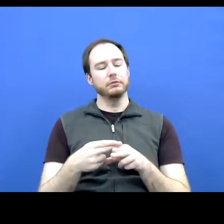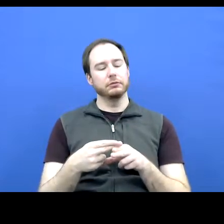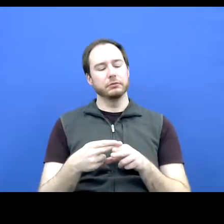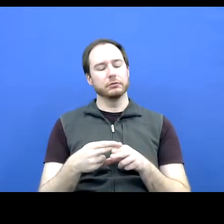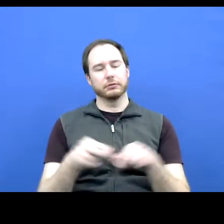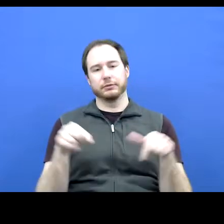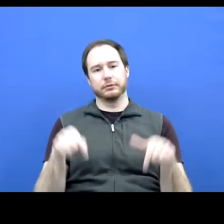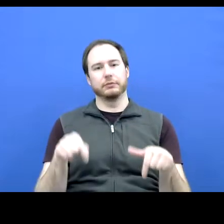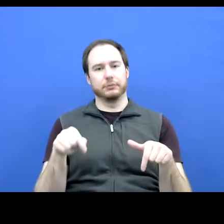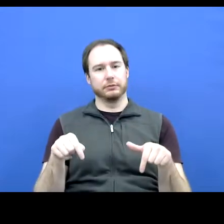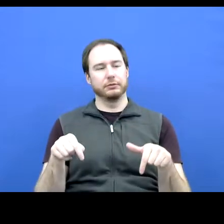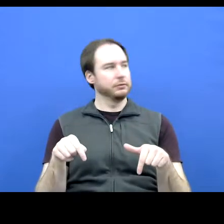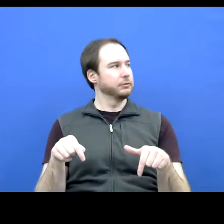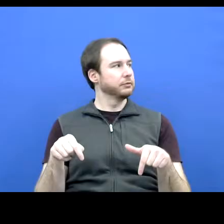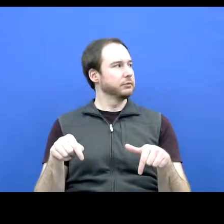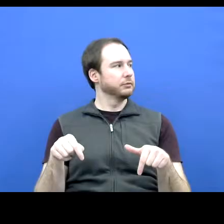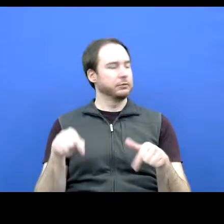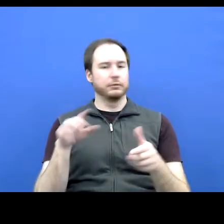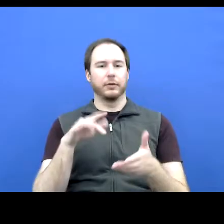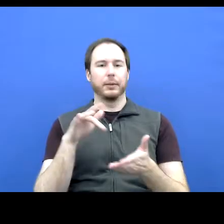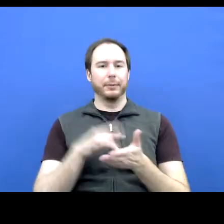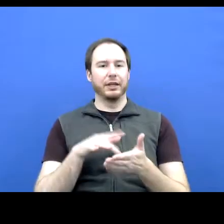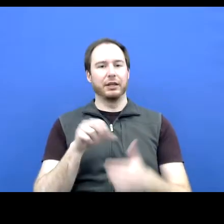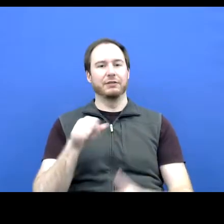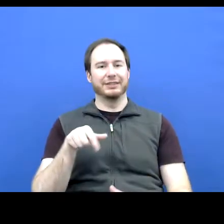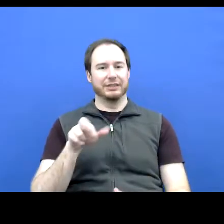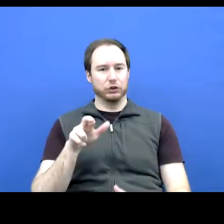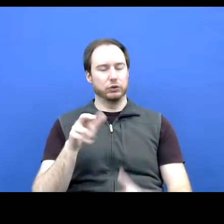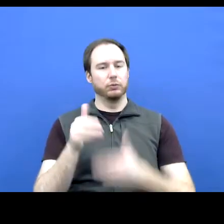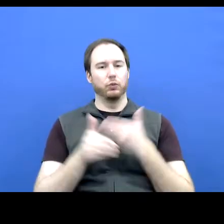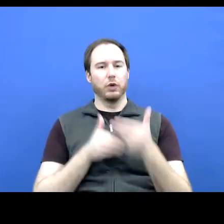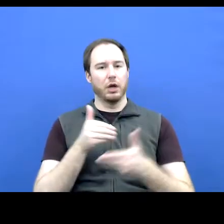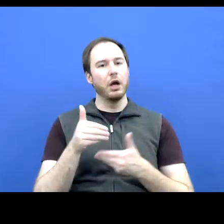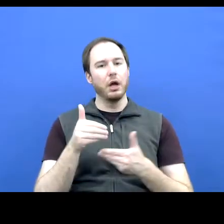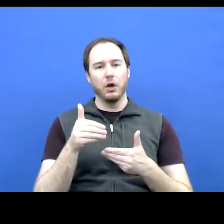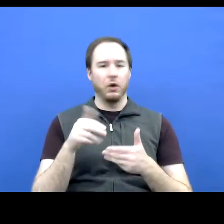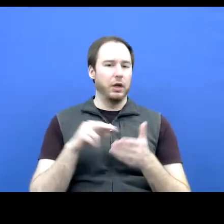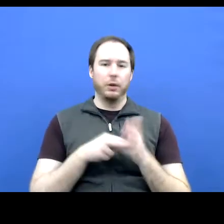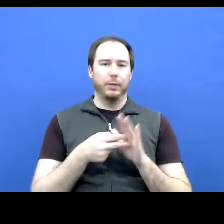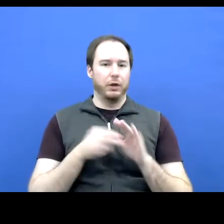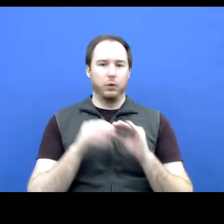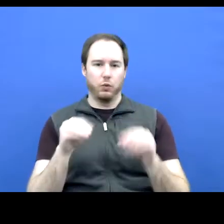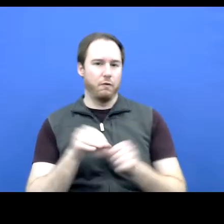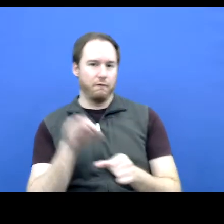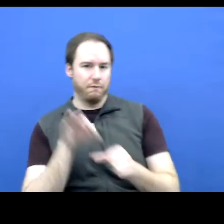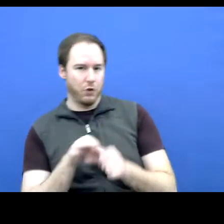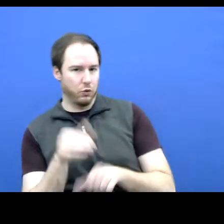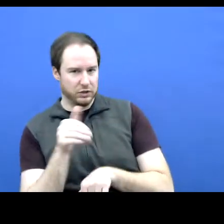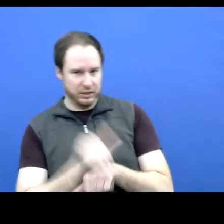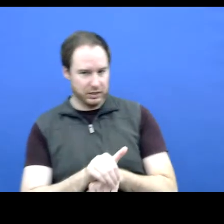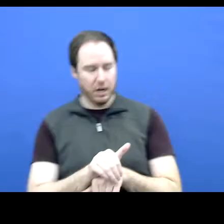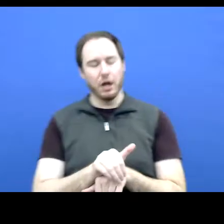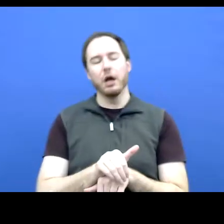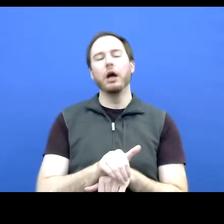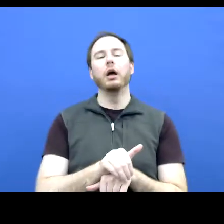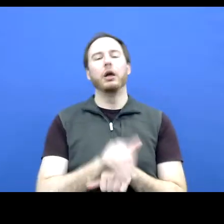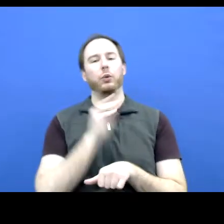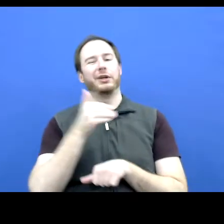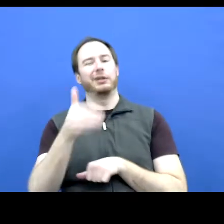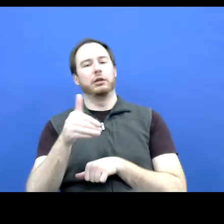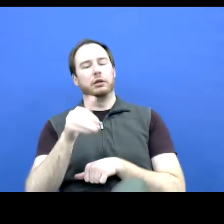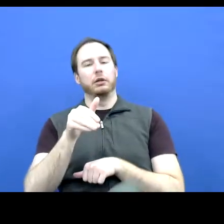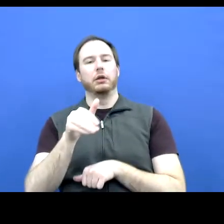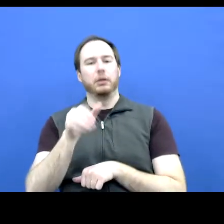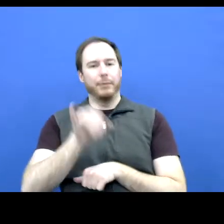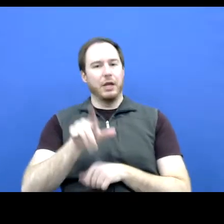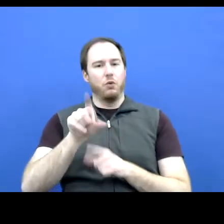We're in the midst of the seeker process, so we will not be ruling tonight. We'll be ruling on the 20th. That